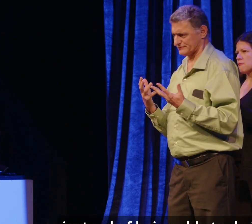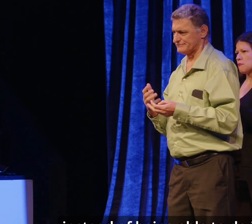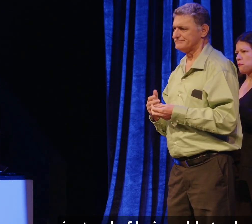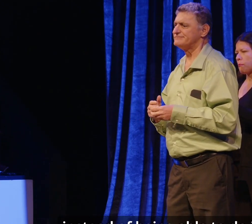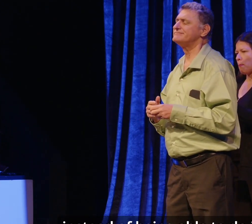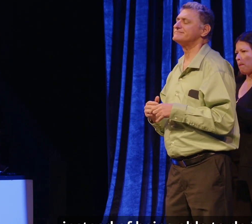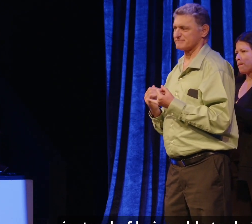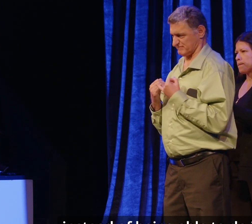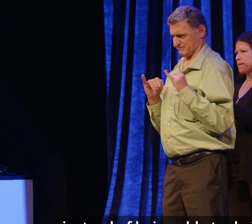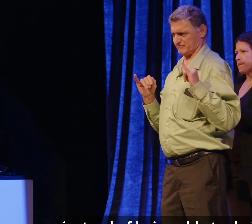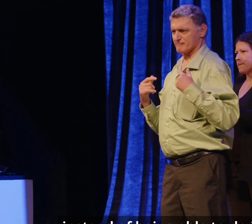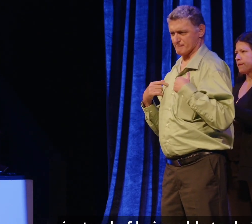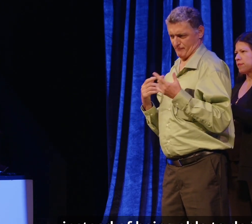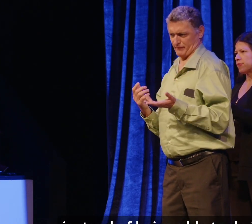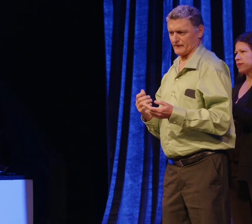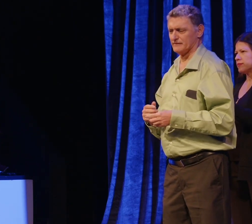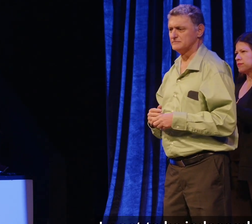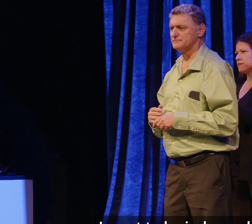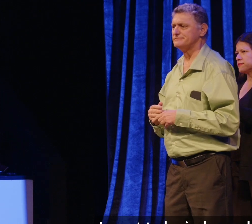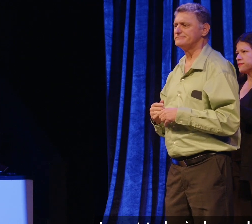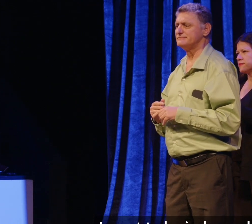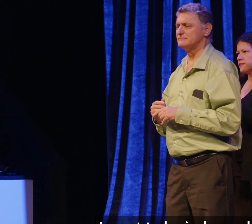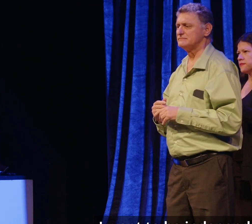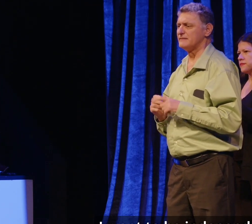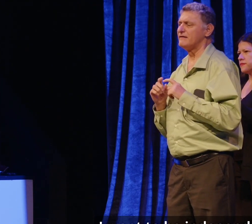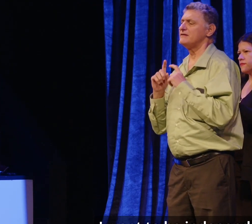instead of being able to do it myself. I want to be independent.